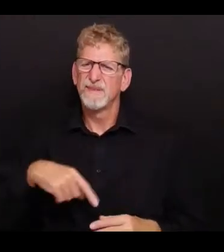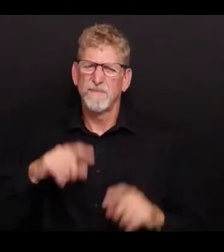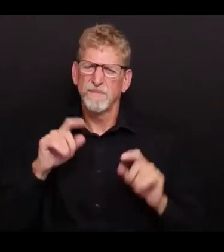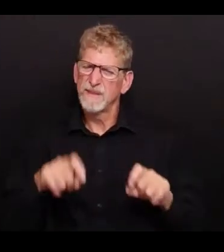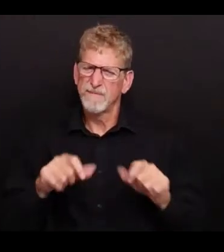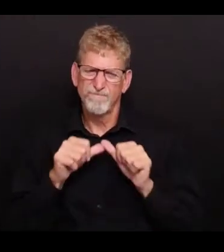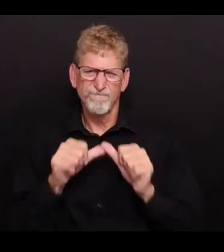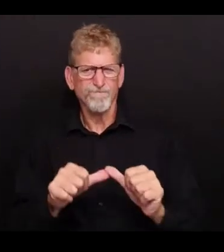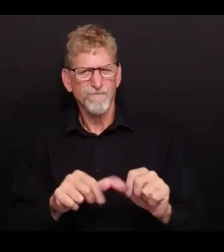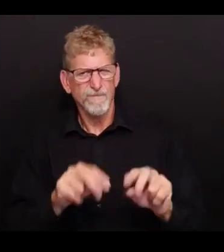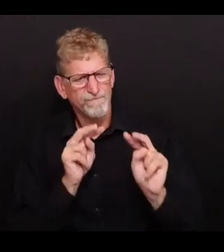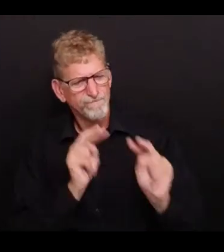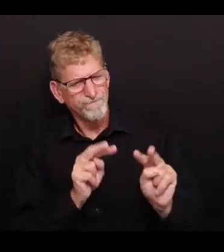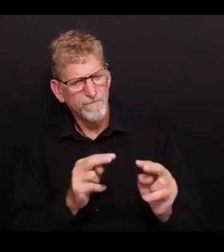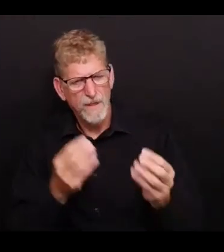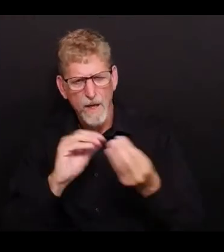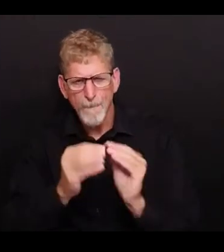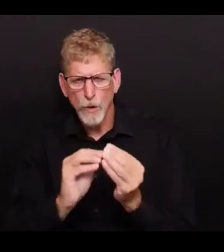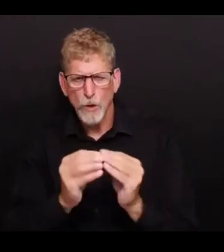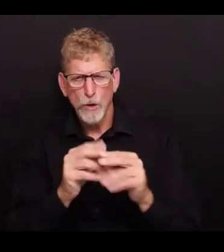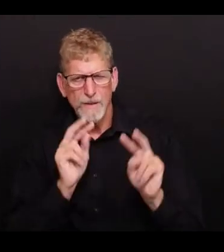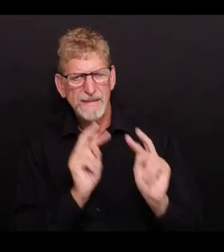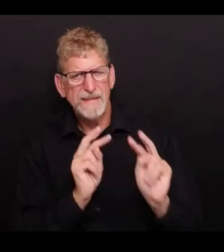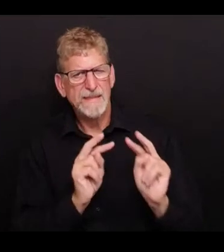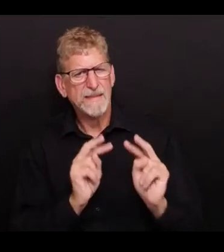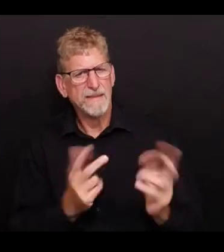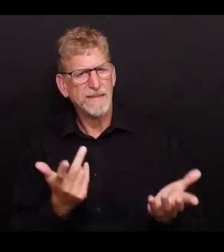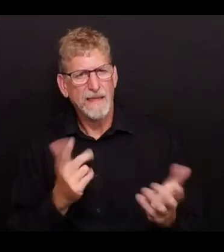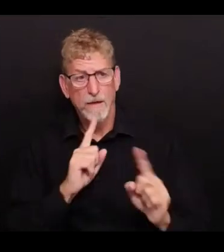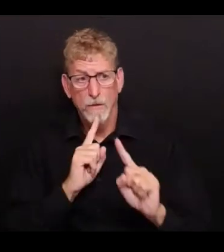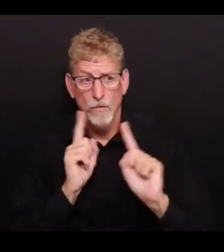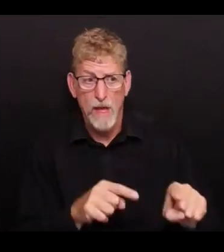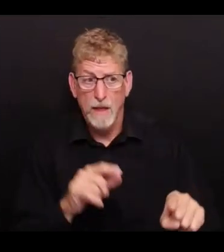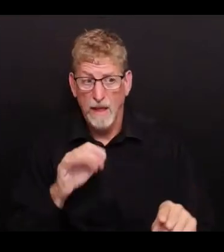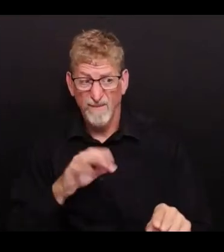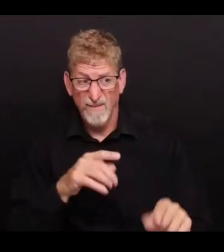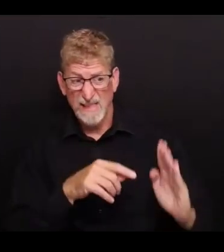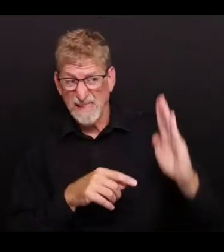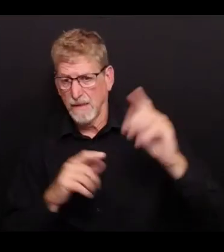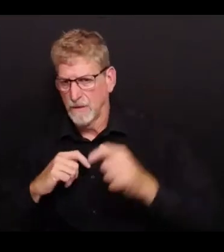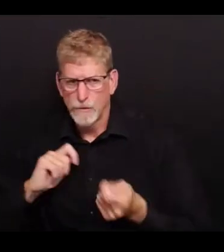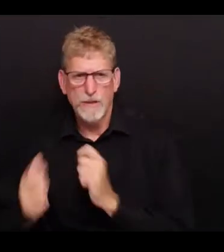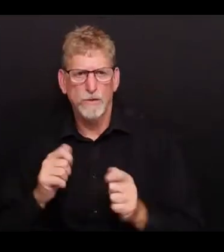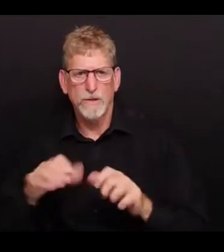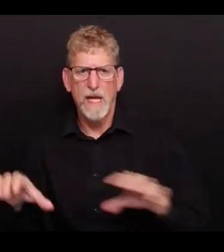and ready to act should we need to. Thanks, Commissioner. Thank you, Commissioner.